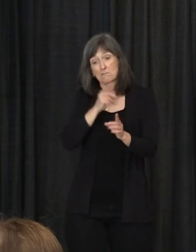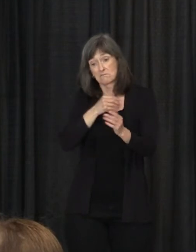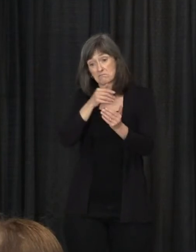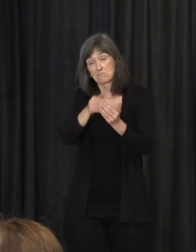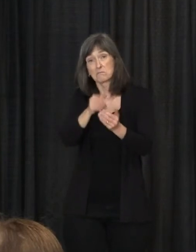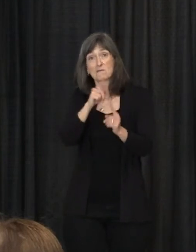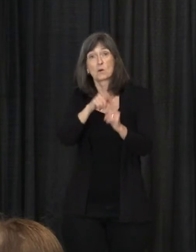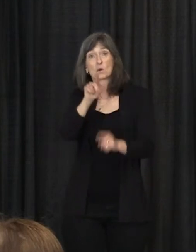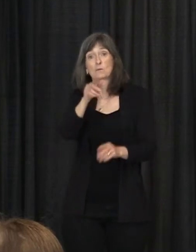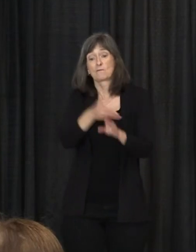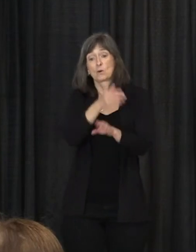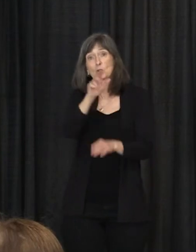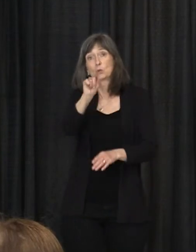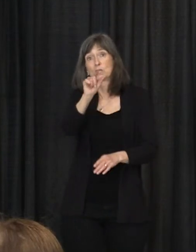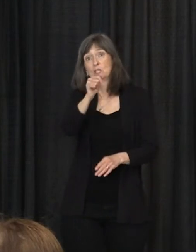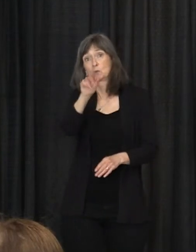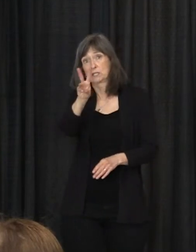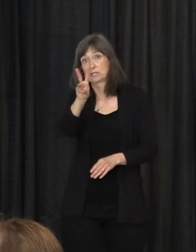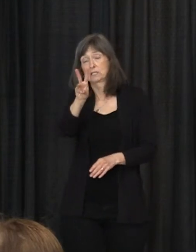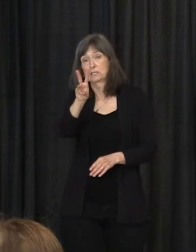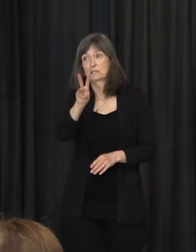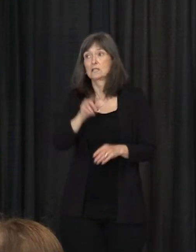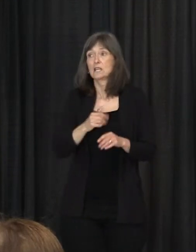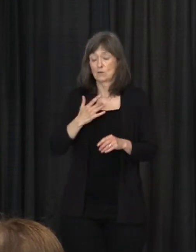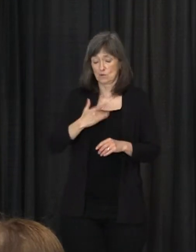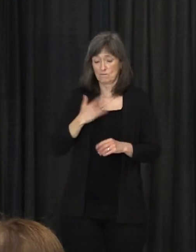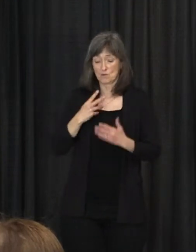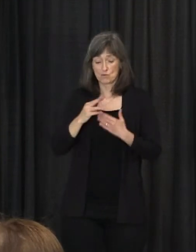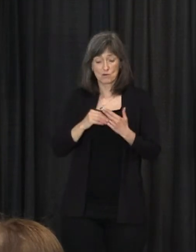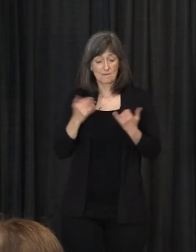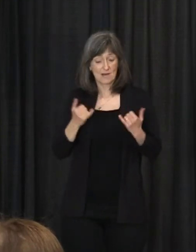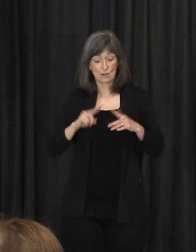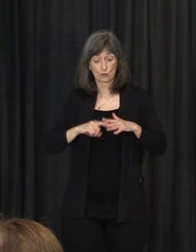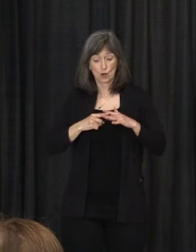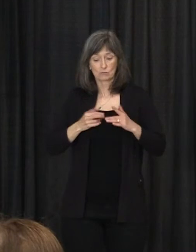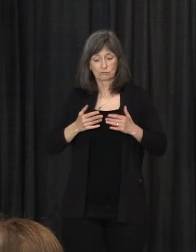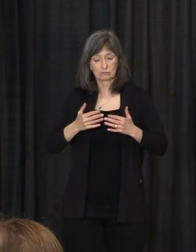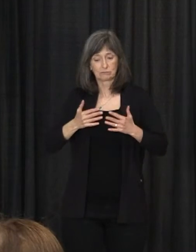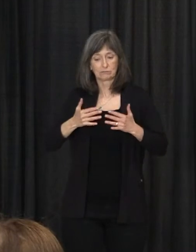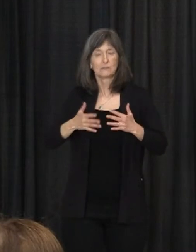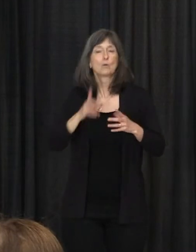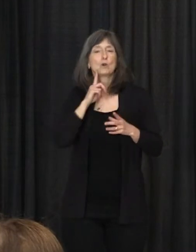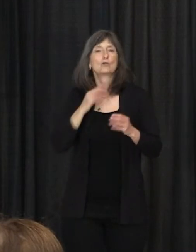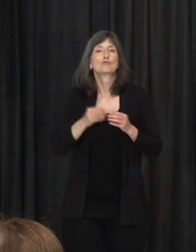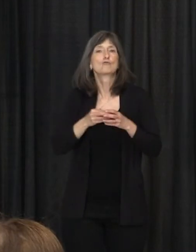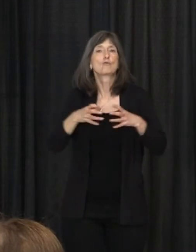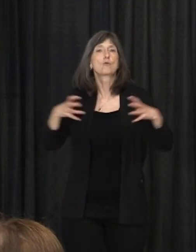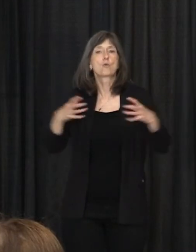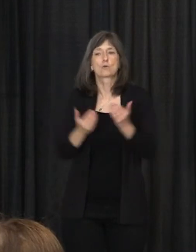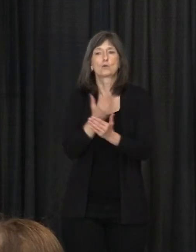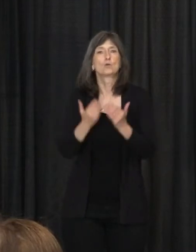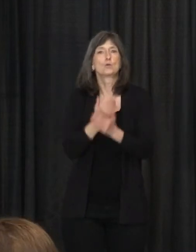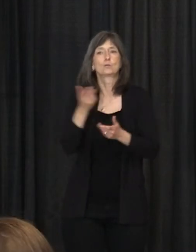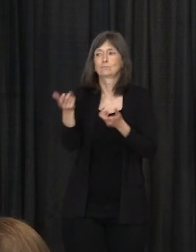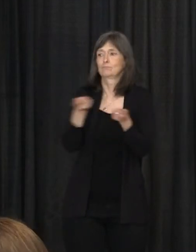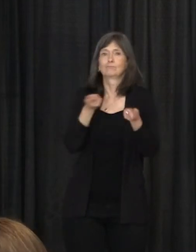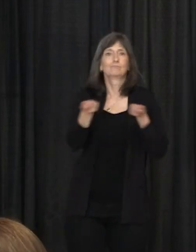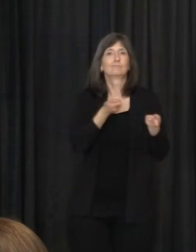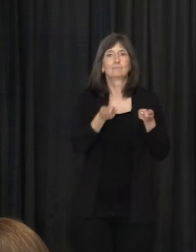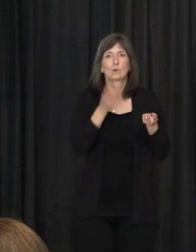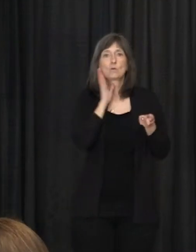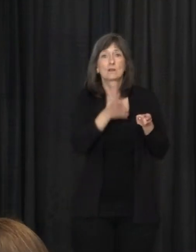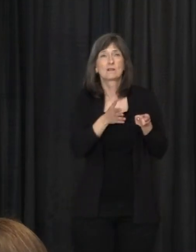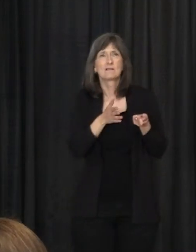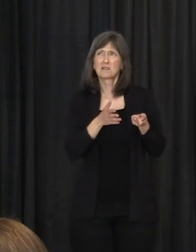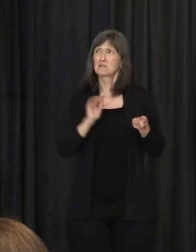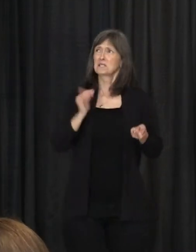we are speaking of here today will help us achieve just that. Welcome more newcomers. It sounds like an easy task,